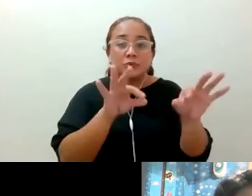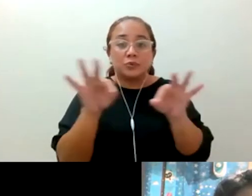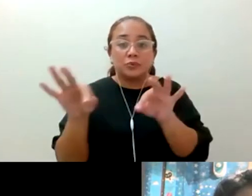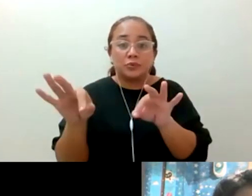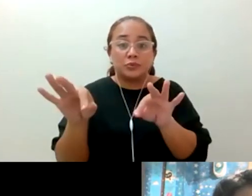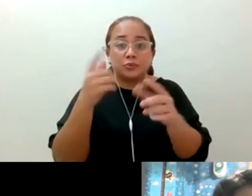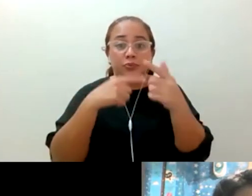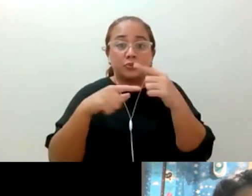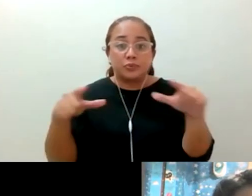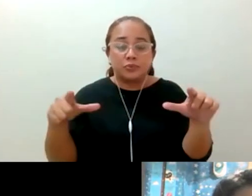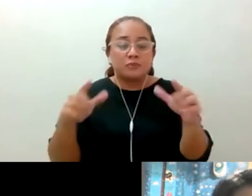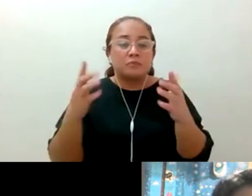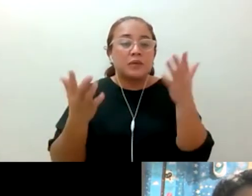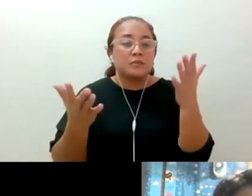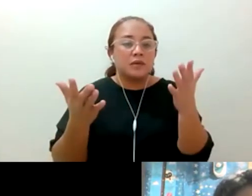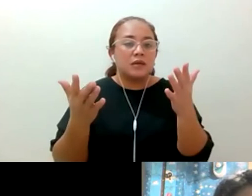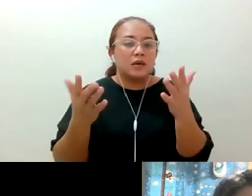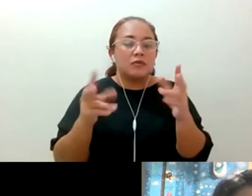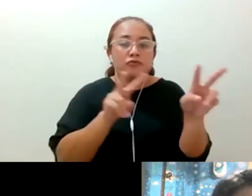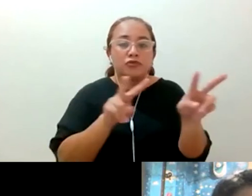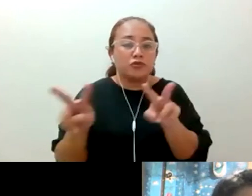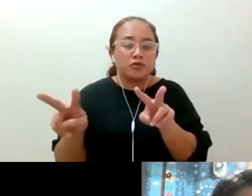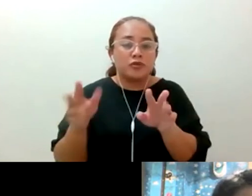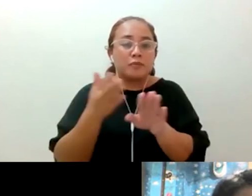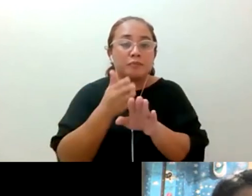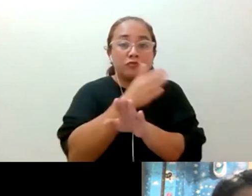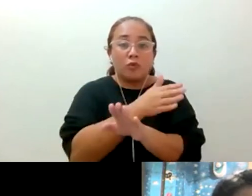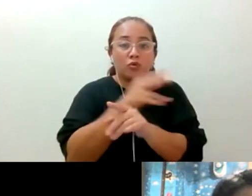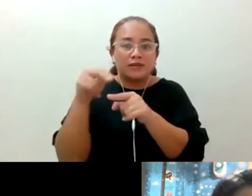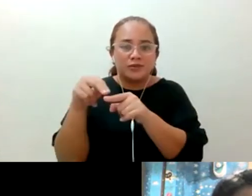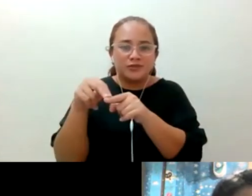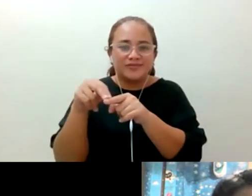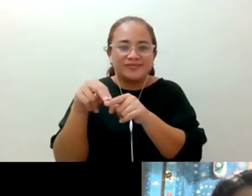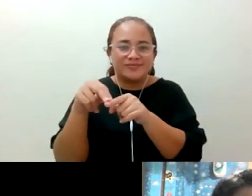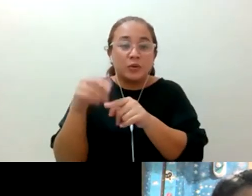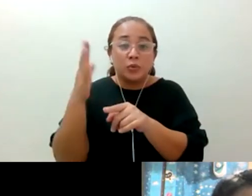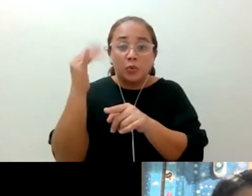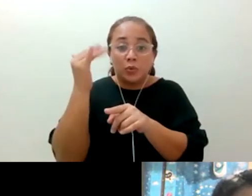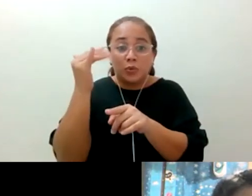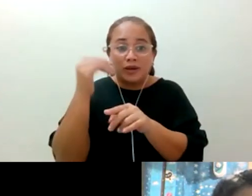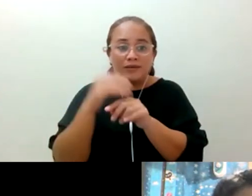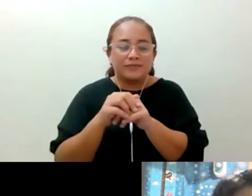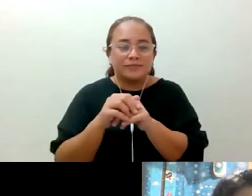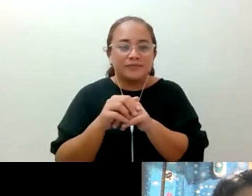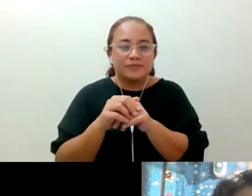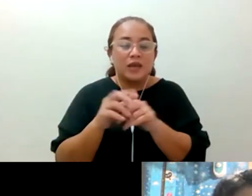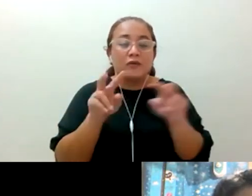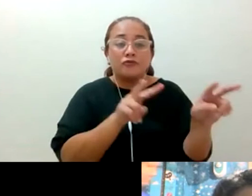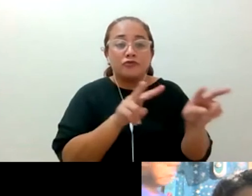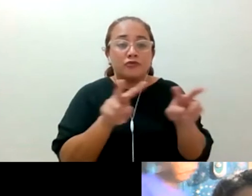Sign Language, probably most verbs will occur before nouns because